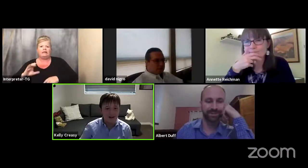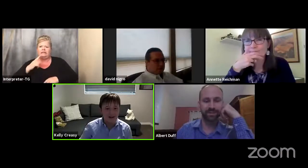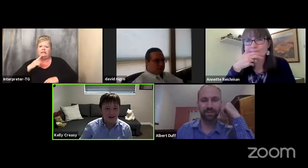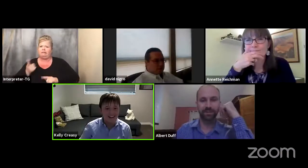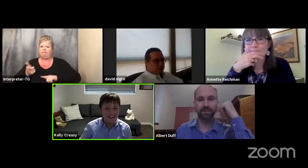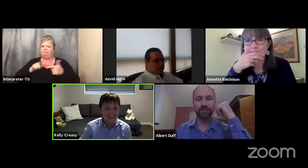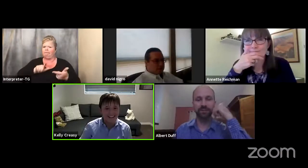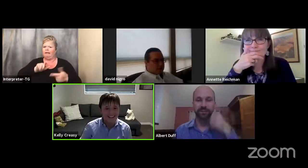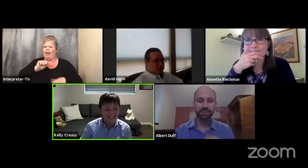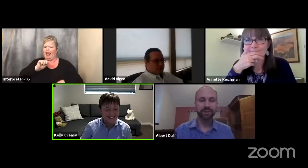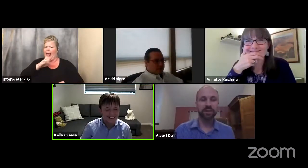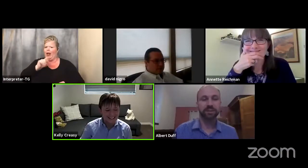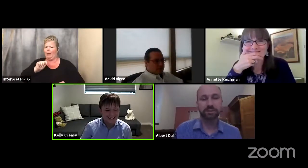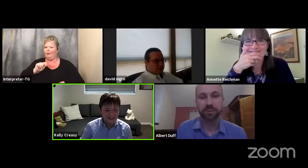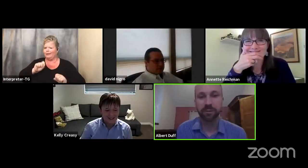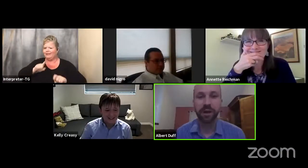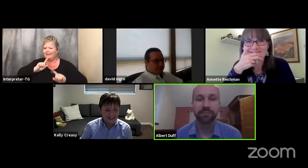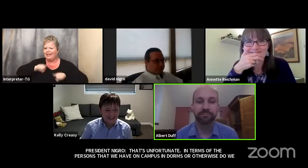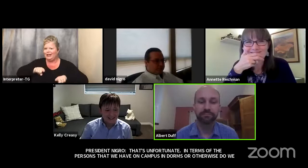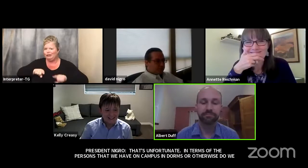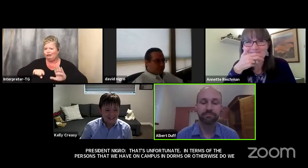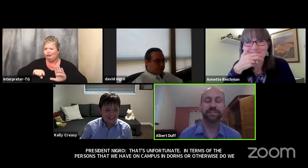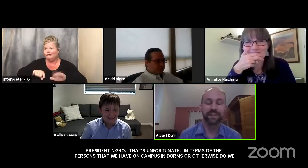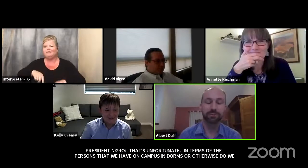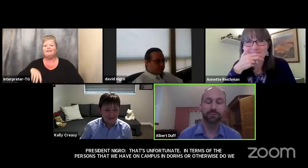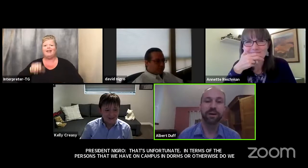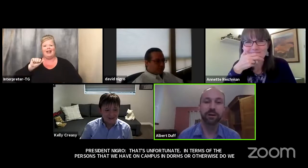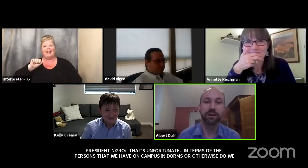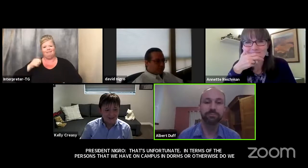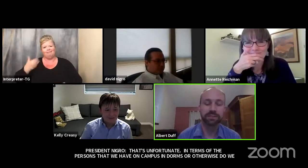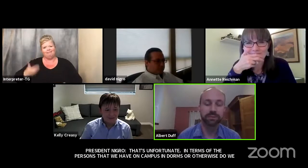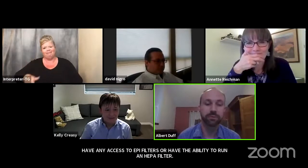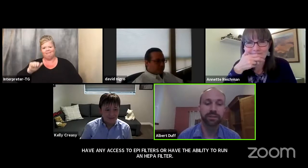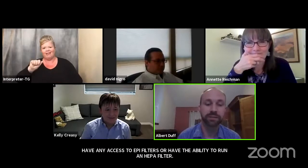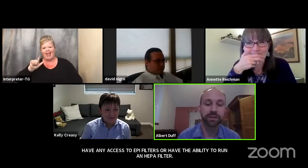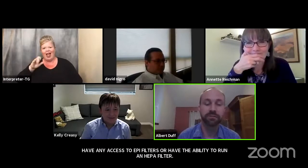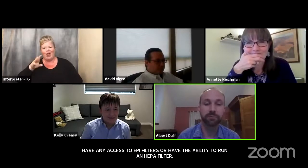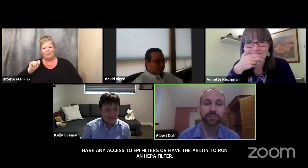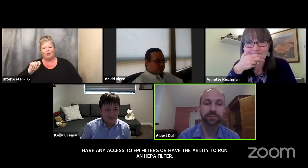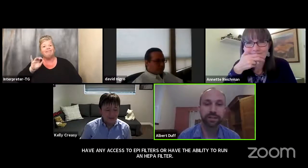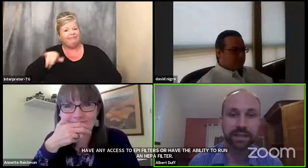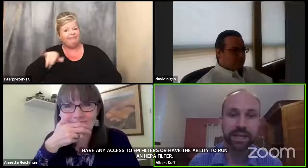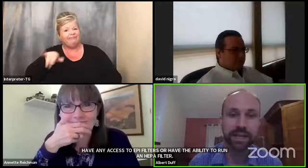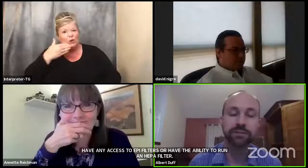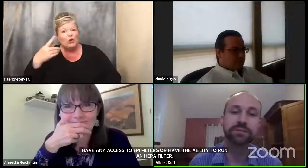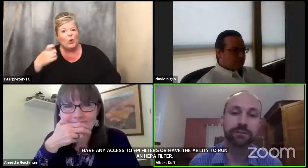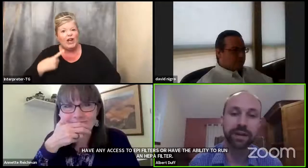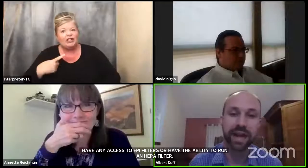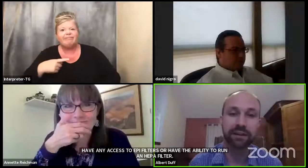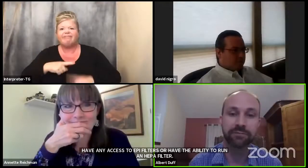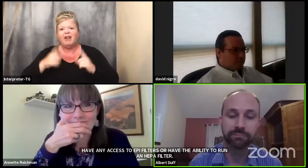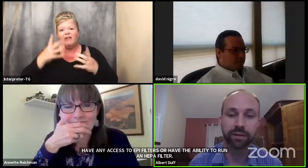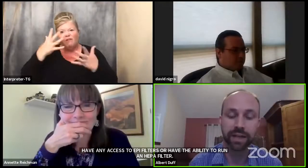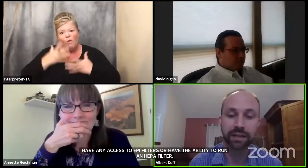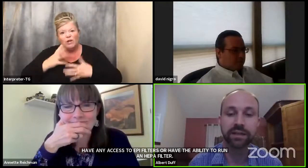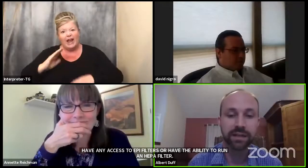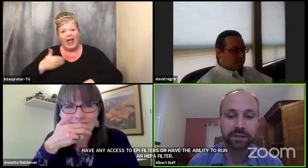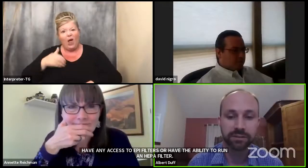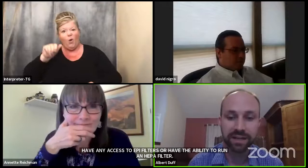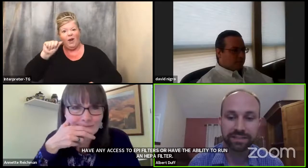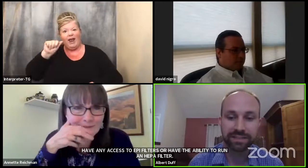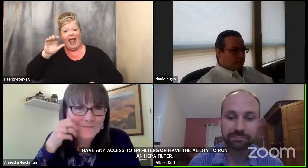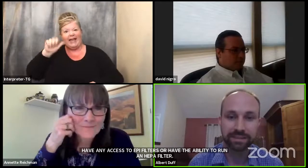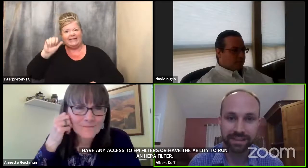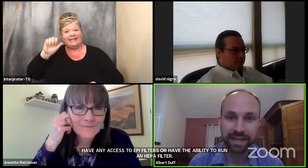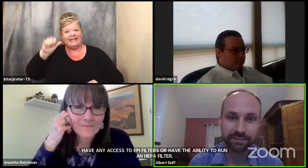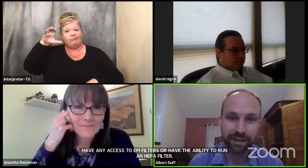that question. So this is Albert. That's a good question. Unfortunately, the ACE units that we have in play do